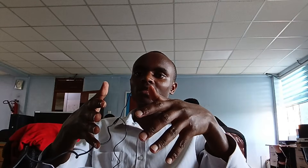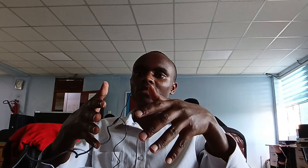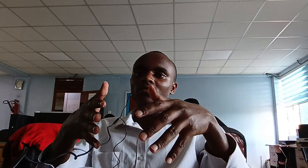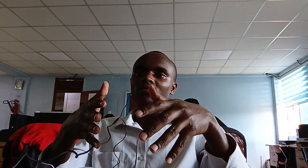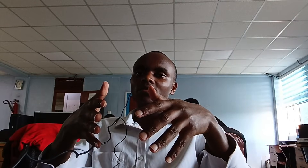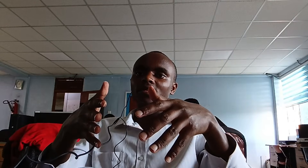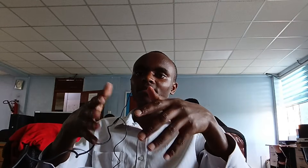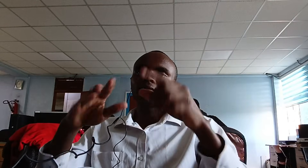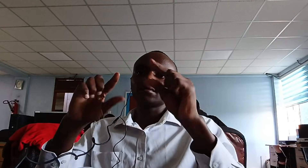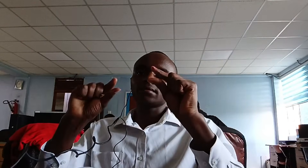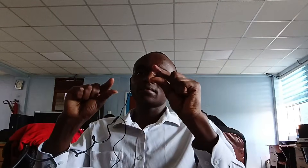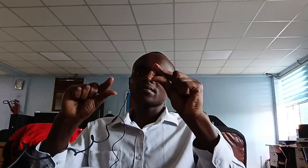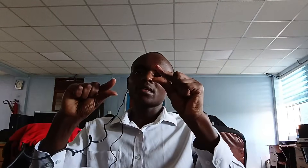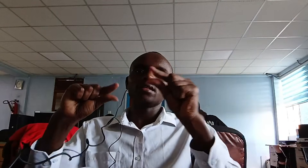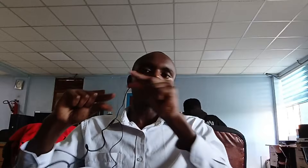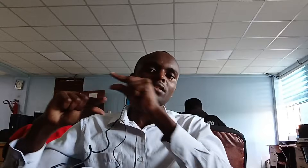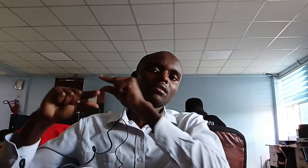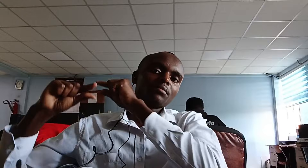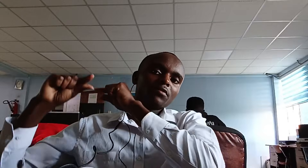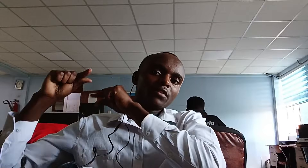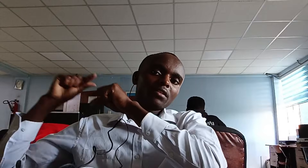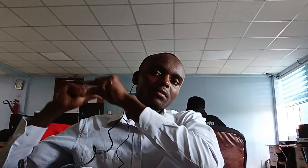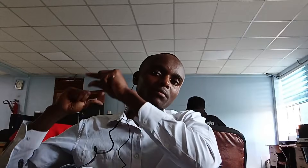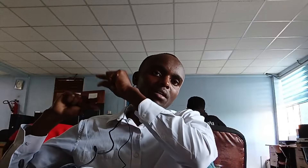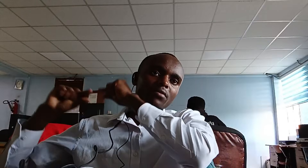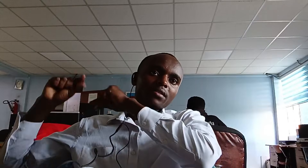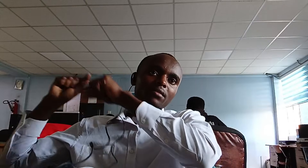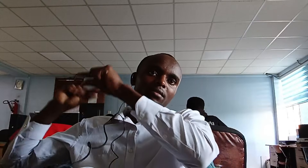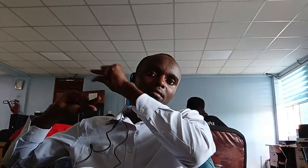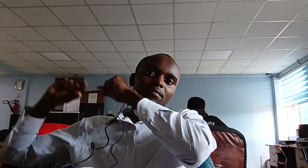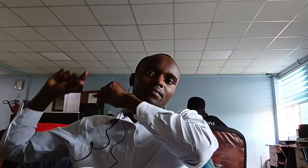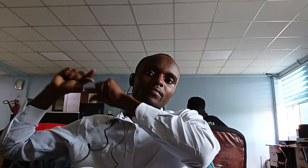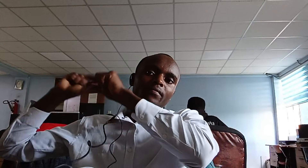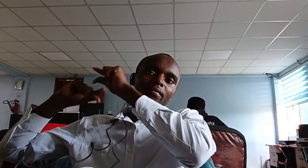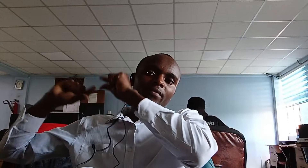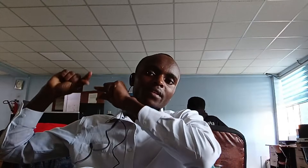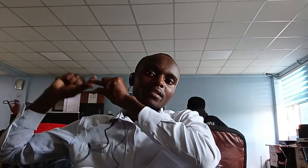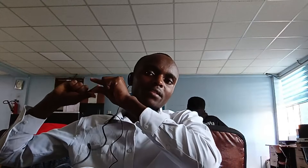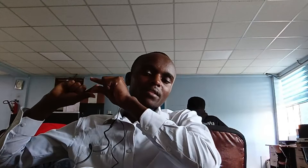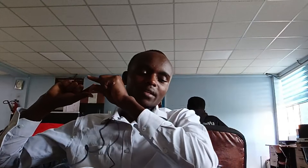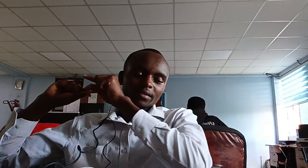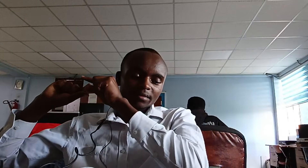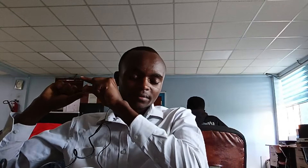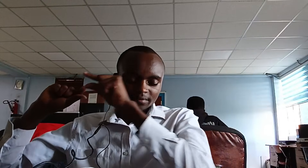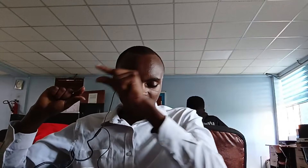not done. Letter G, moving the backwards. Generation.